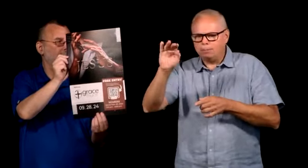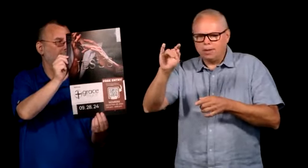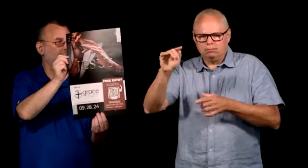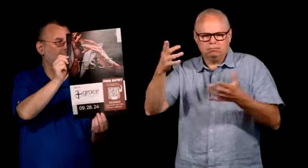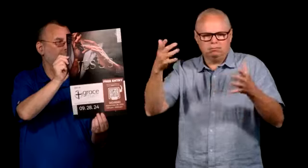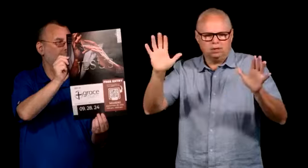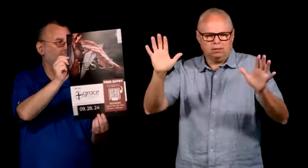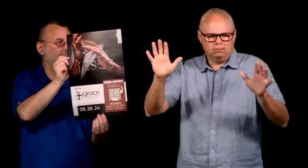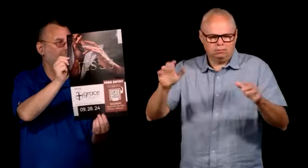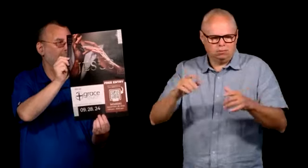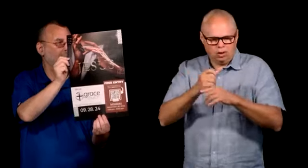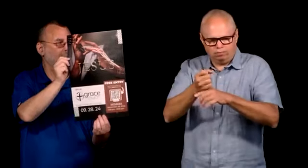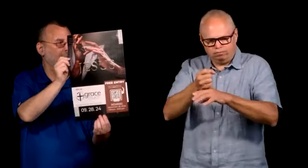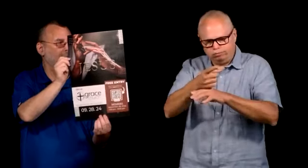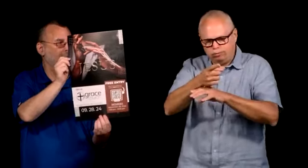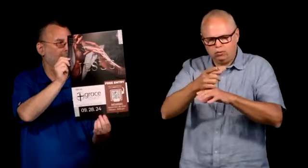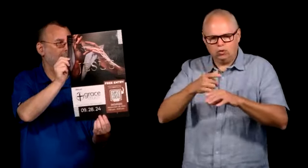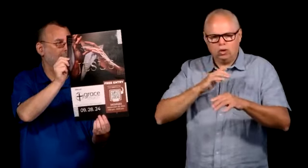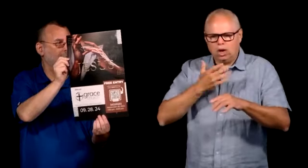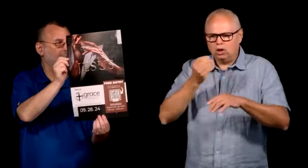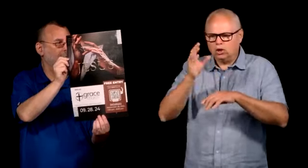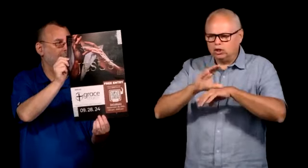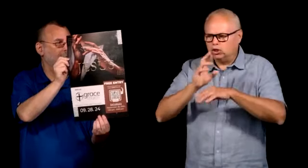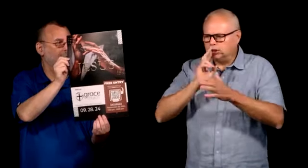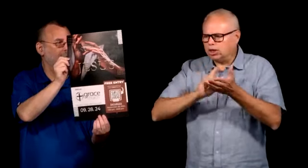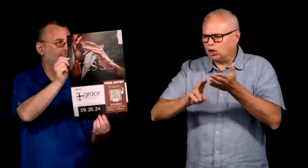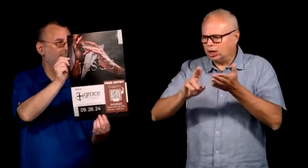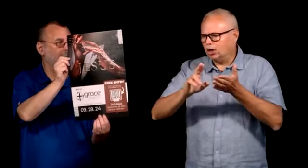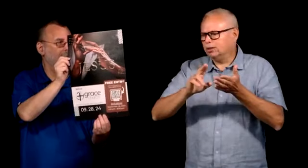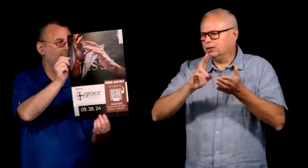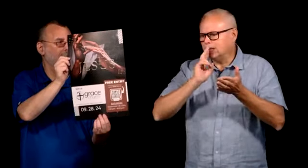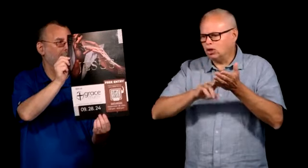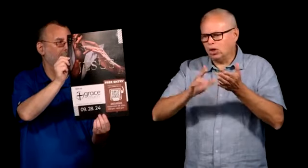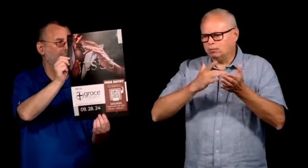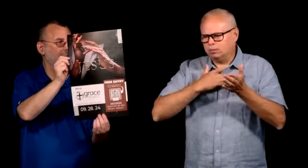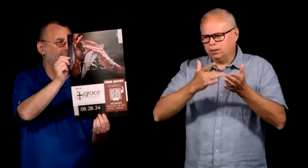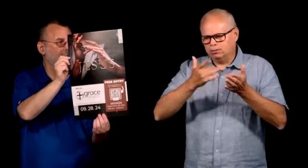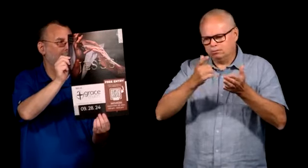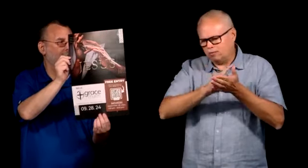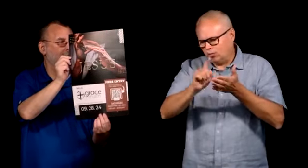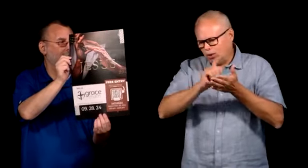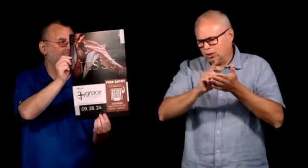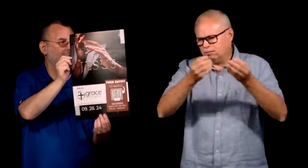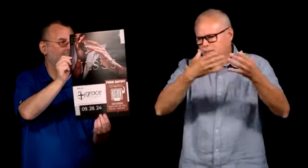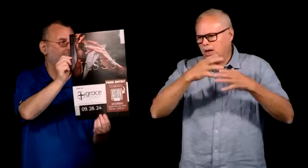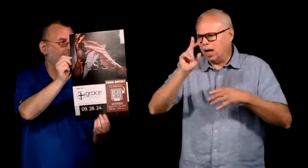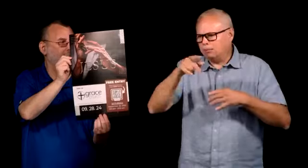do. Hit submit, and you are registered. And that way we can count how many people